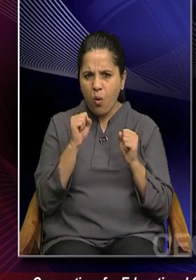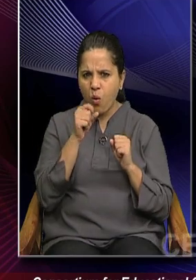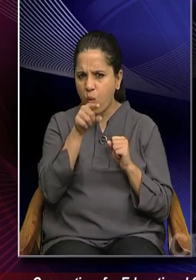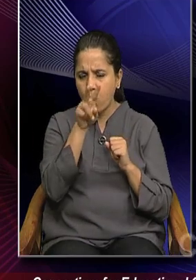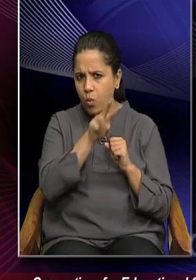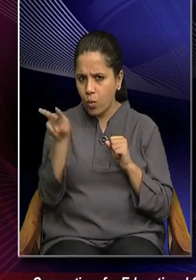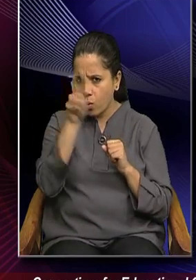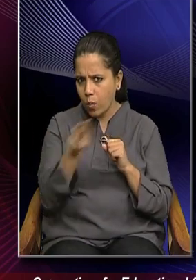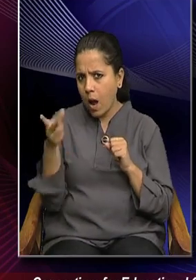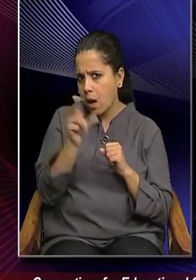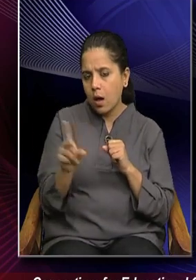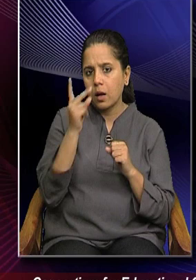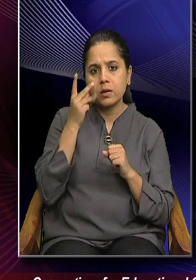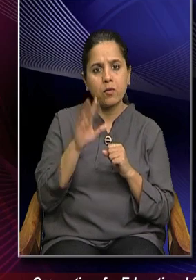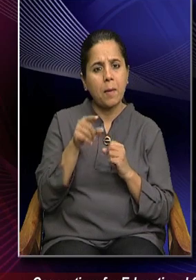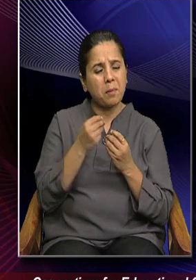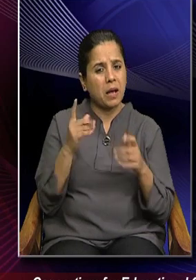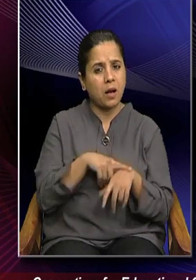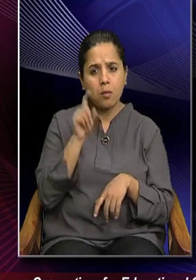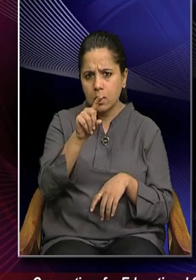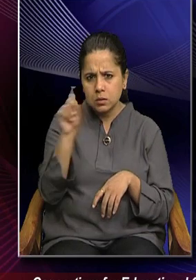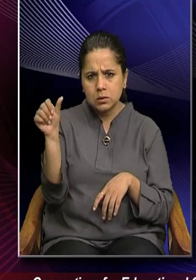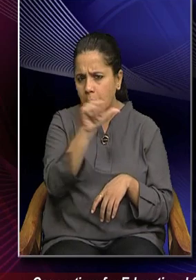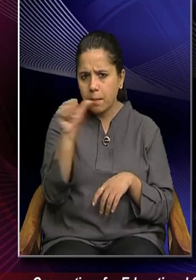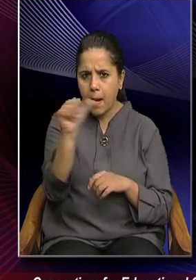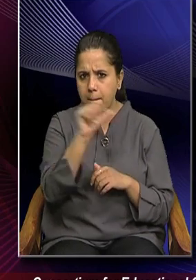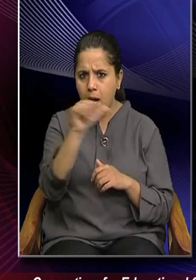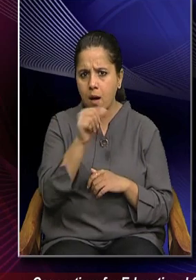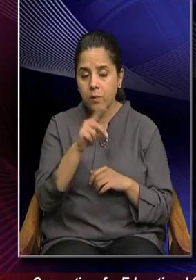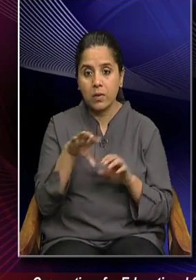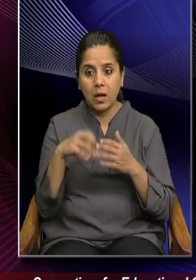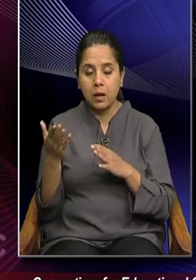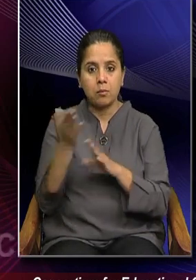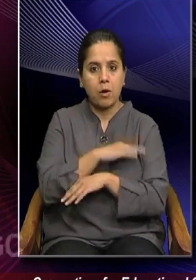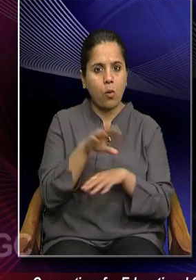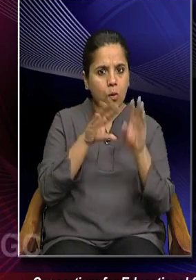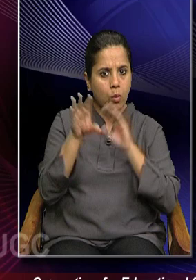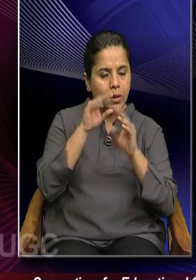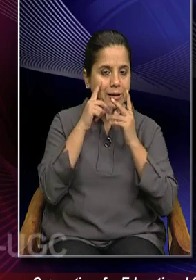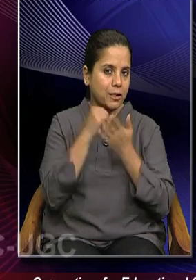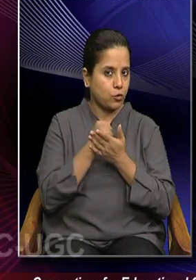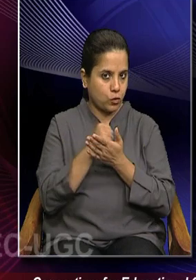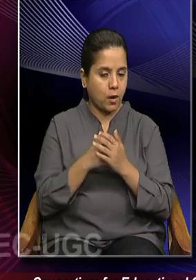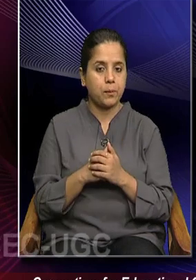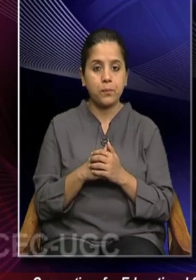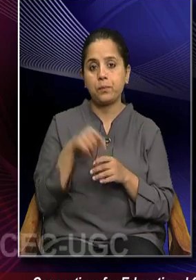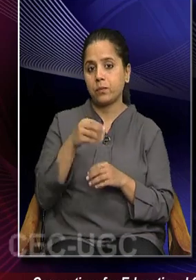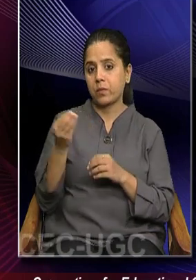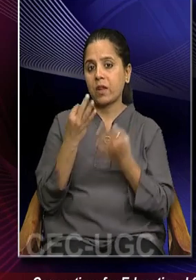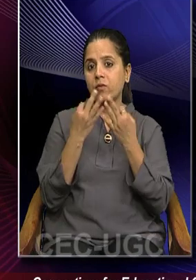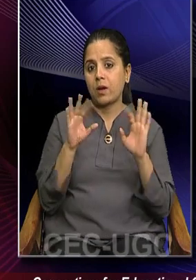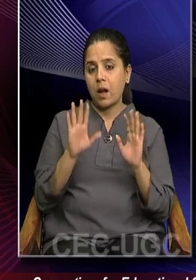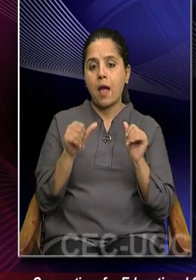scenarios and the sections as many times as needed before the classroom. There are free